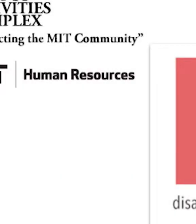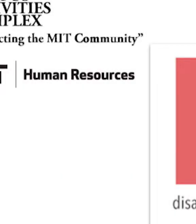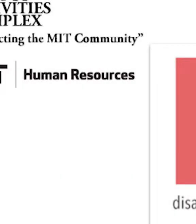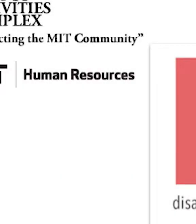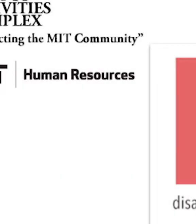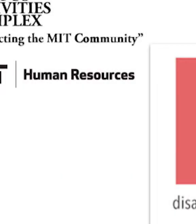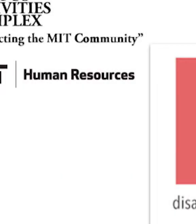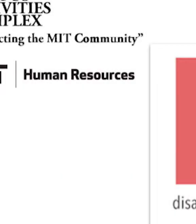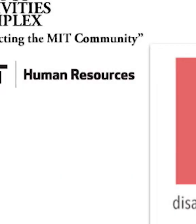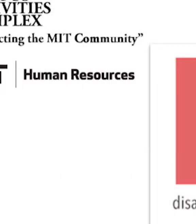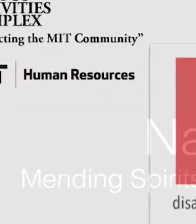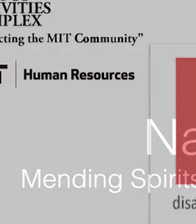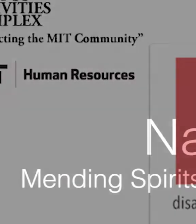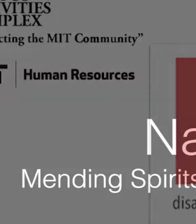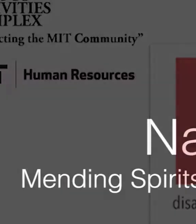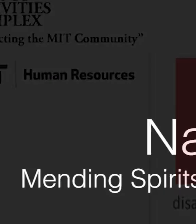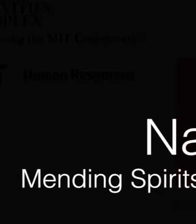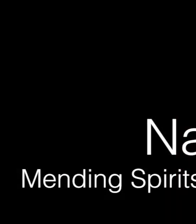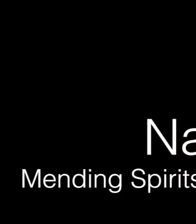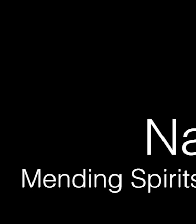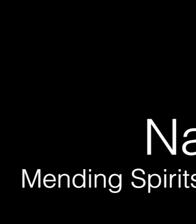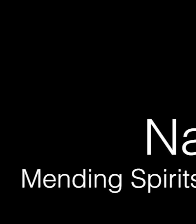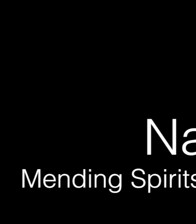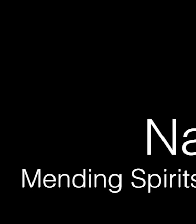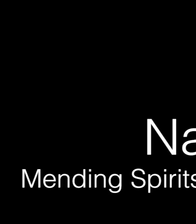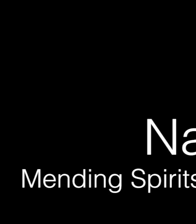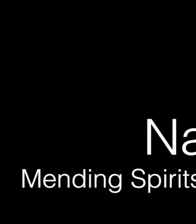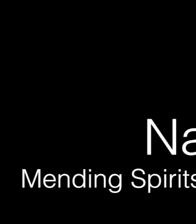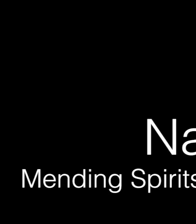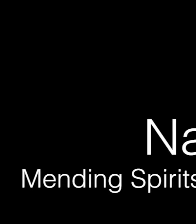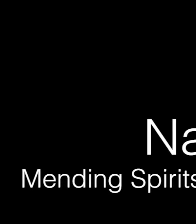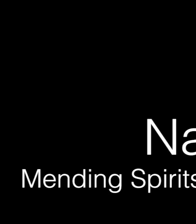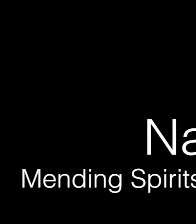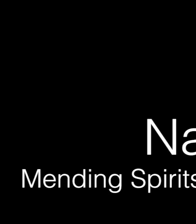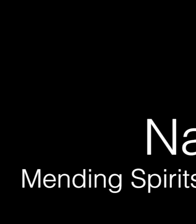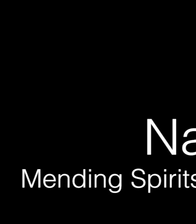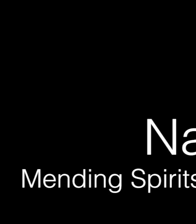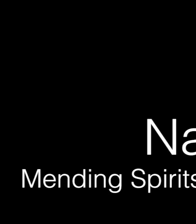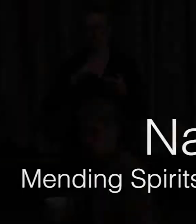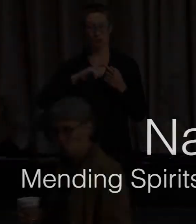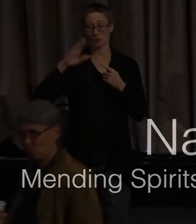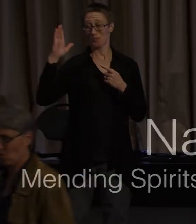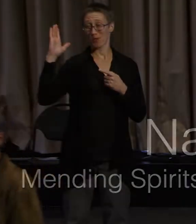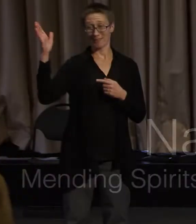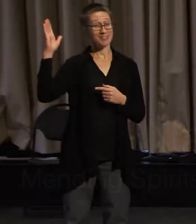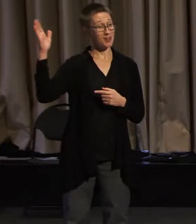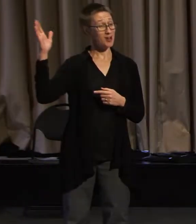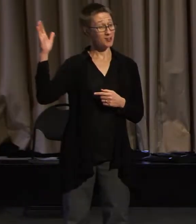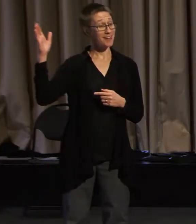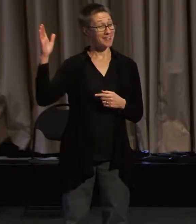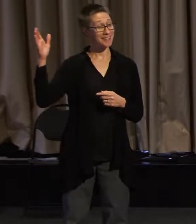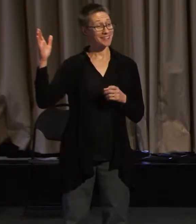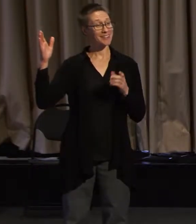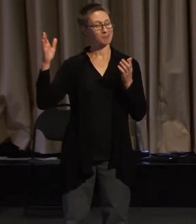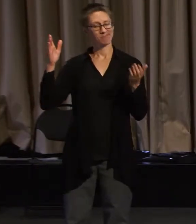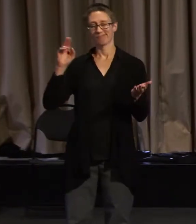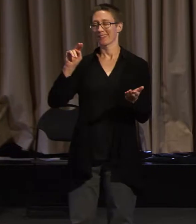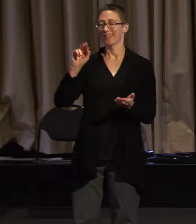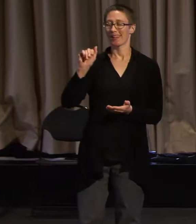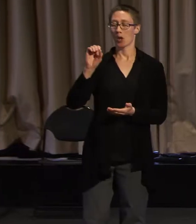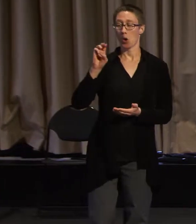Okay, welcome everyone to the presentation by Naomi Ortiz on her book,